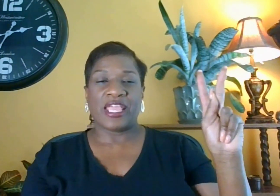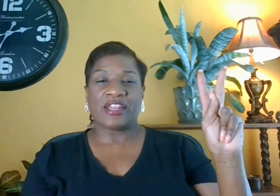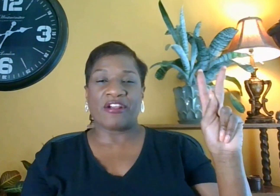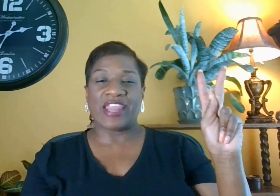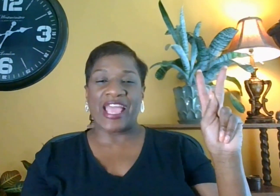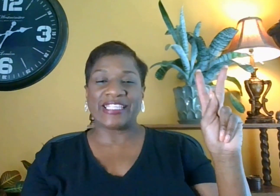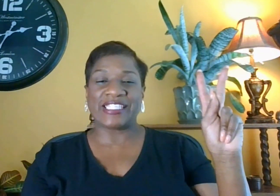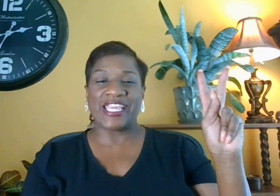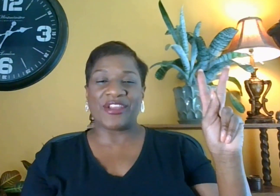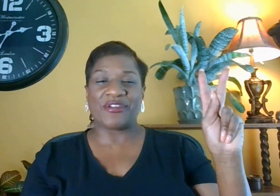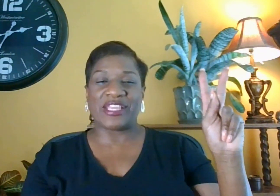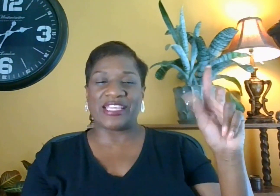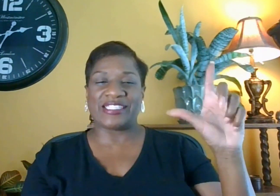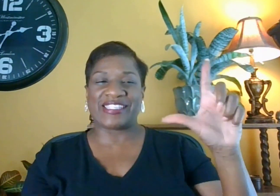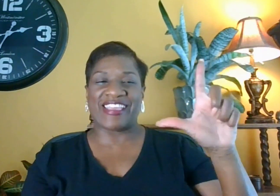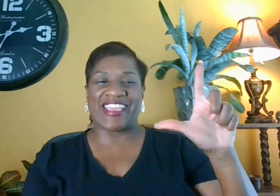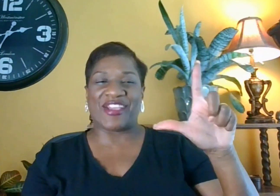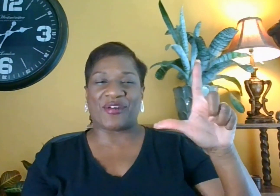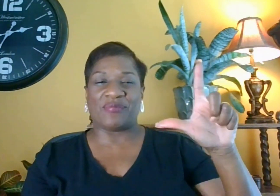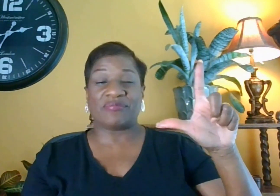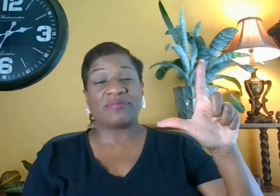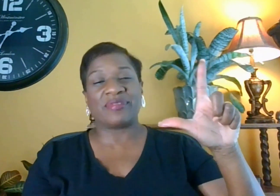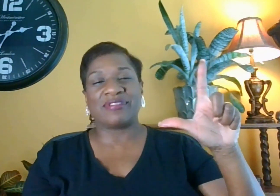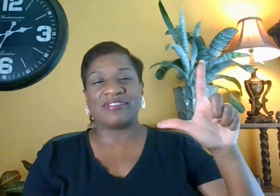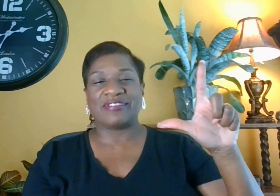And our last letter is L.